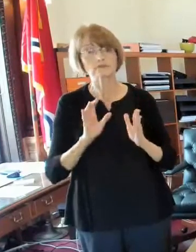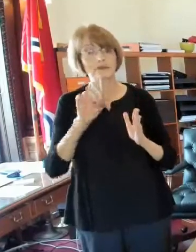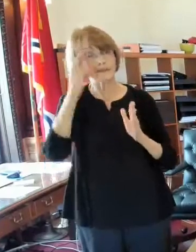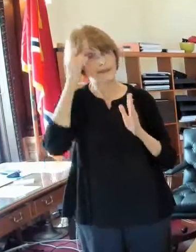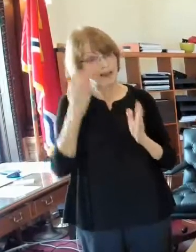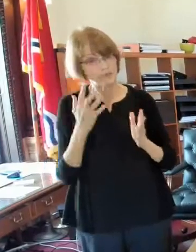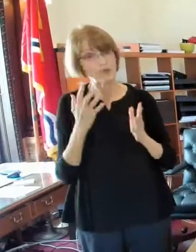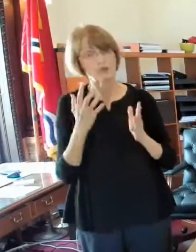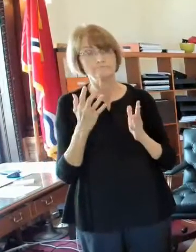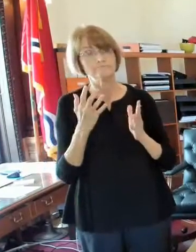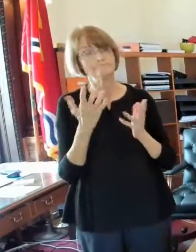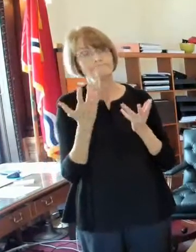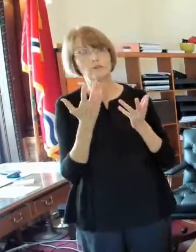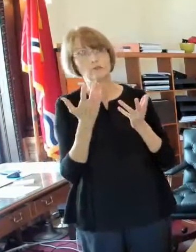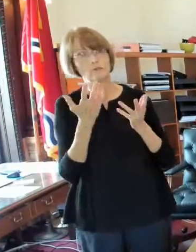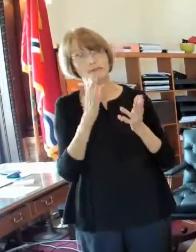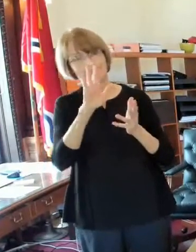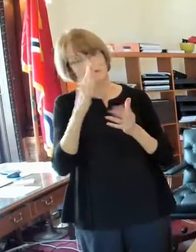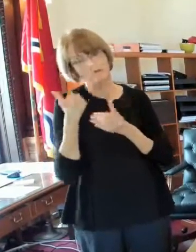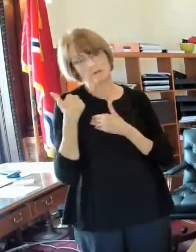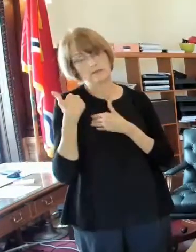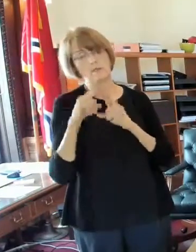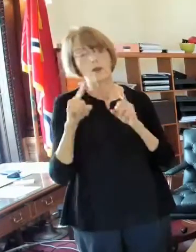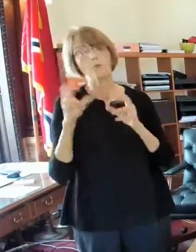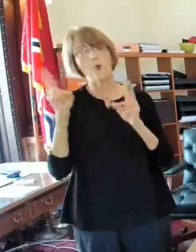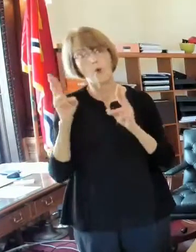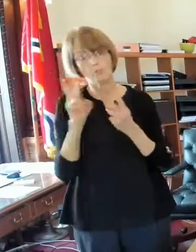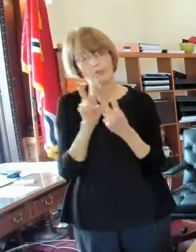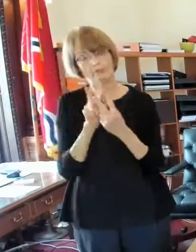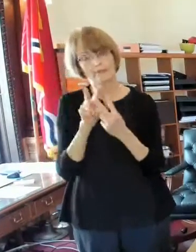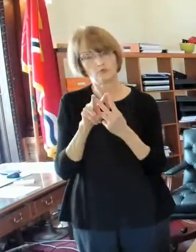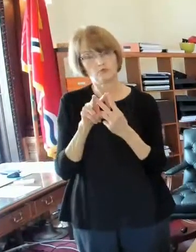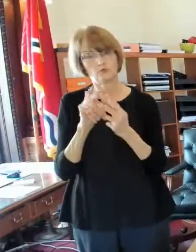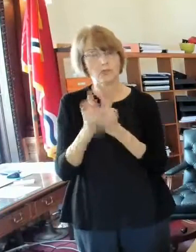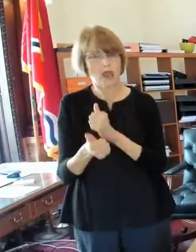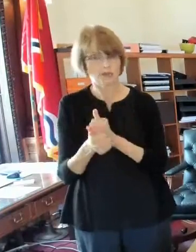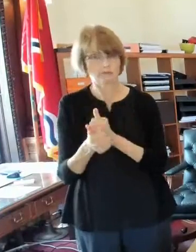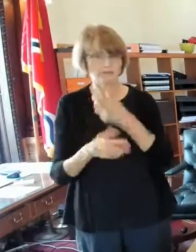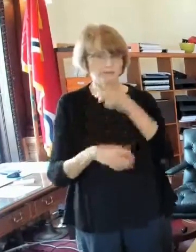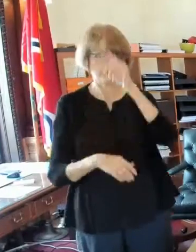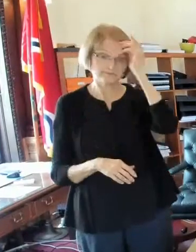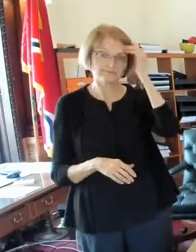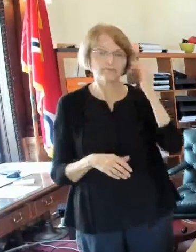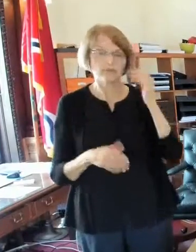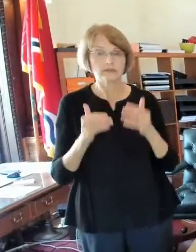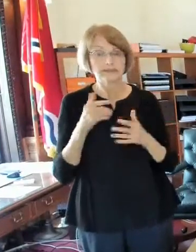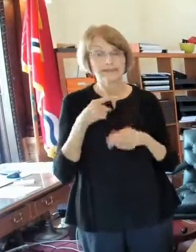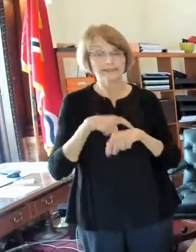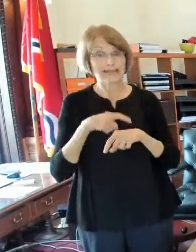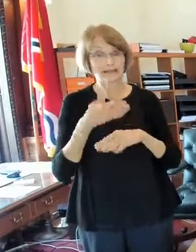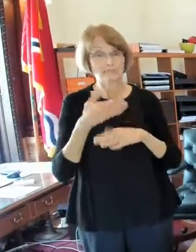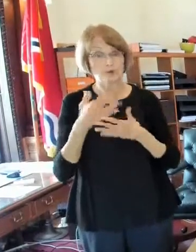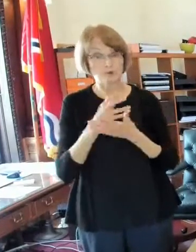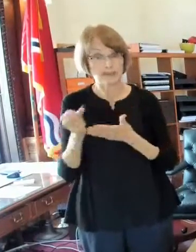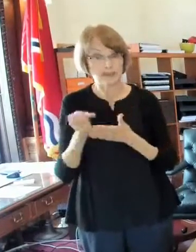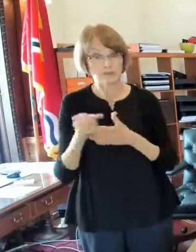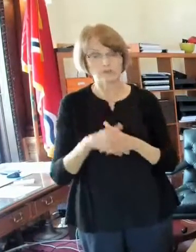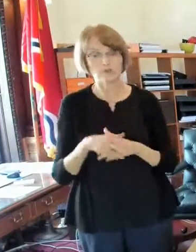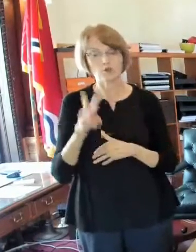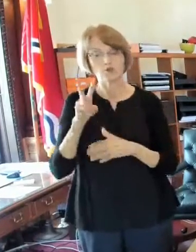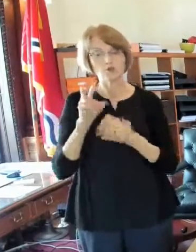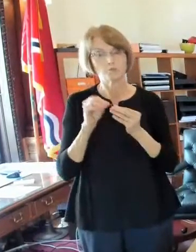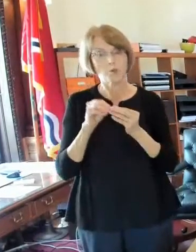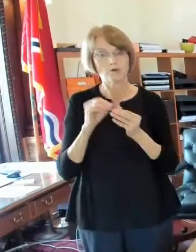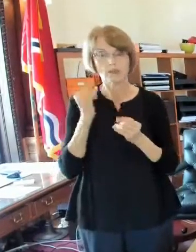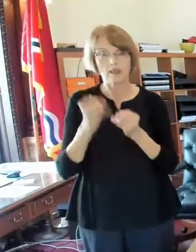protection and lifting residency passed and into law. We are almost out of time, but we have two last questions for you